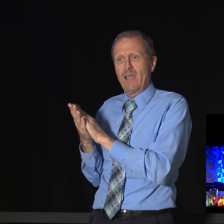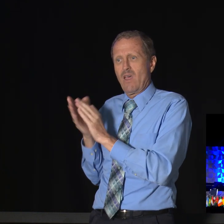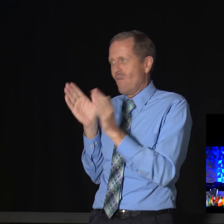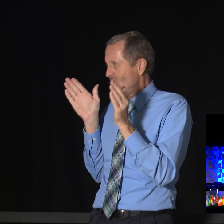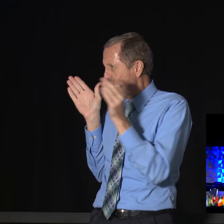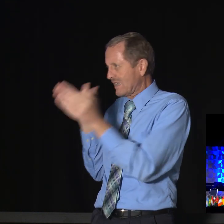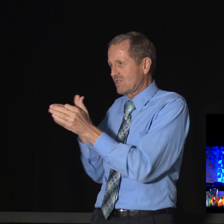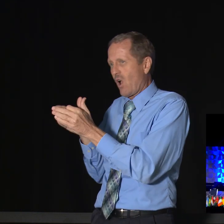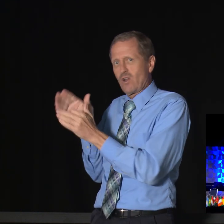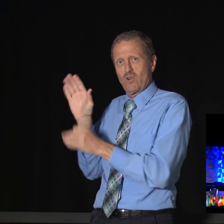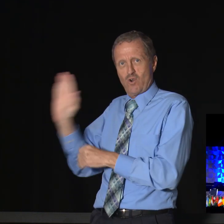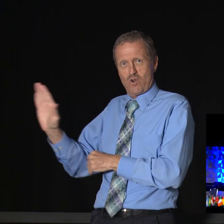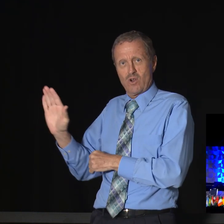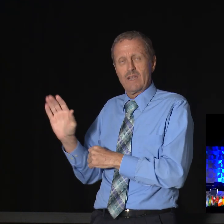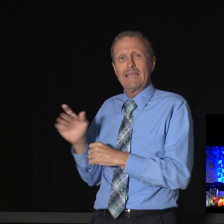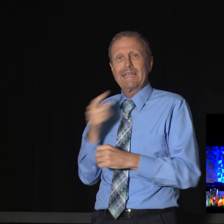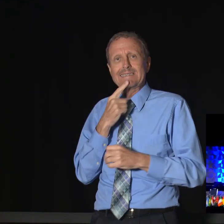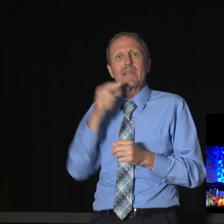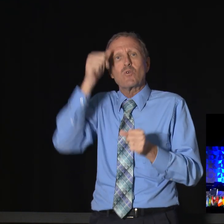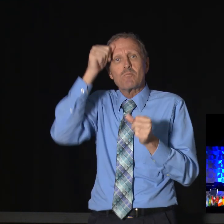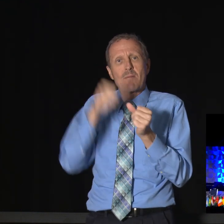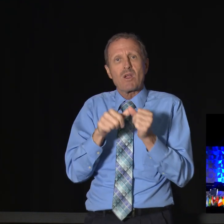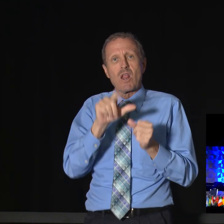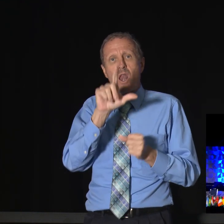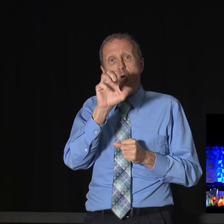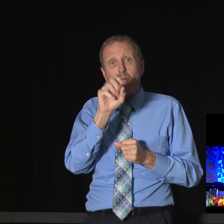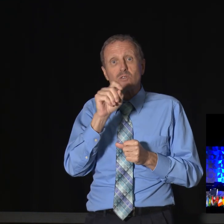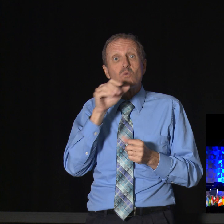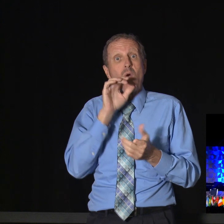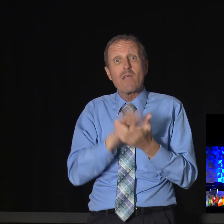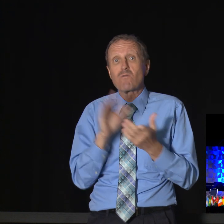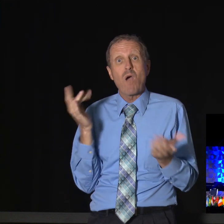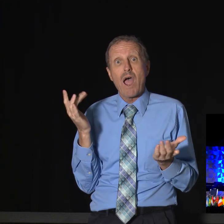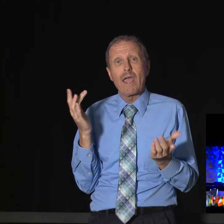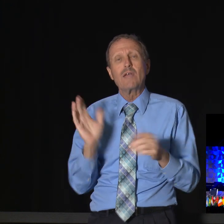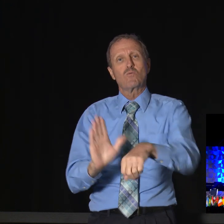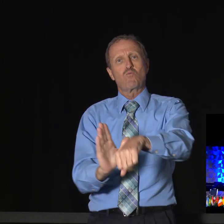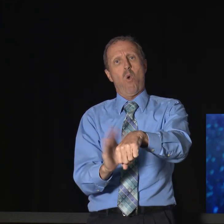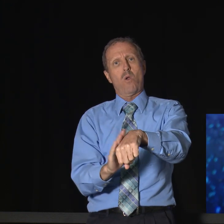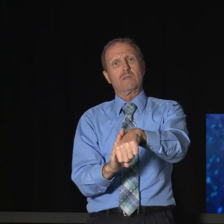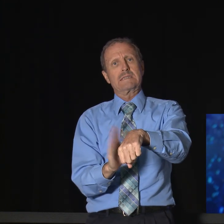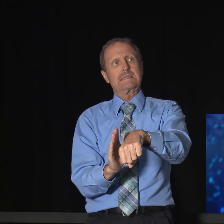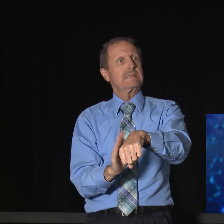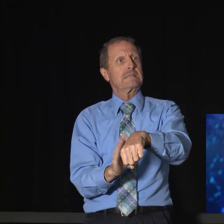fixated on her. He said, "Remember Lot's wife," as a warning.